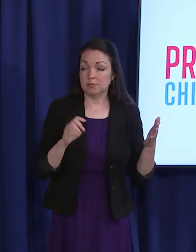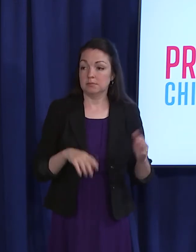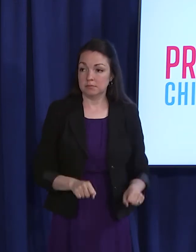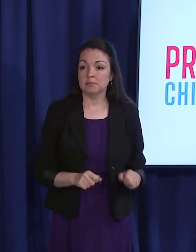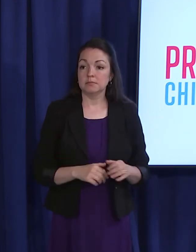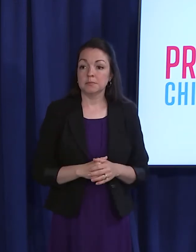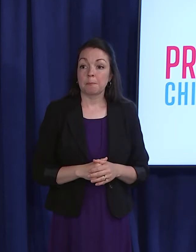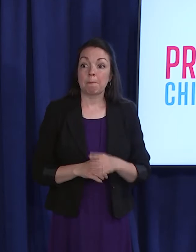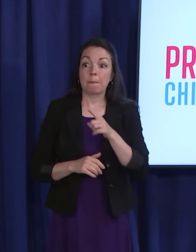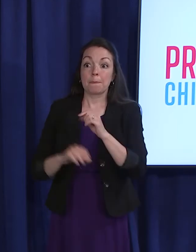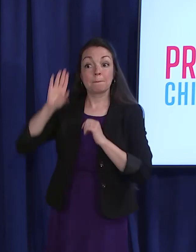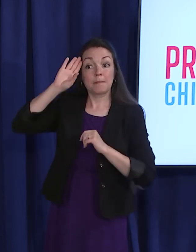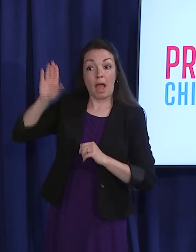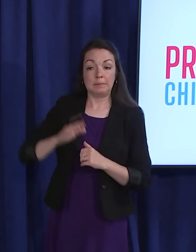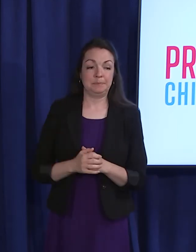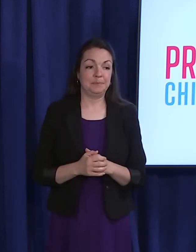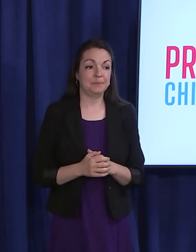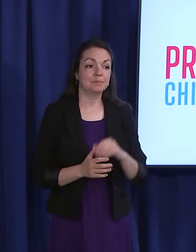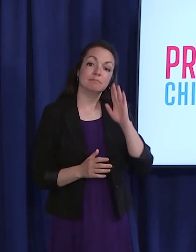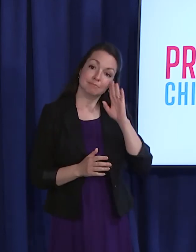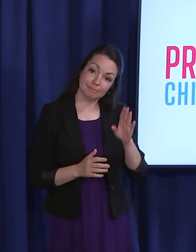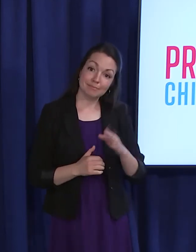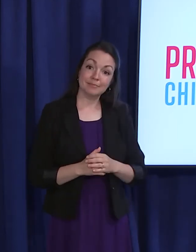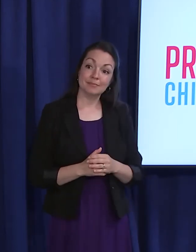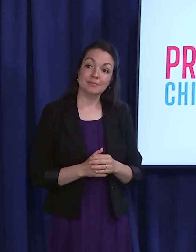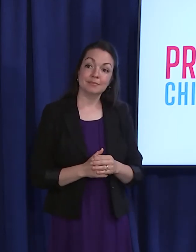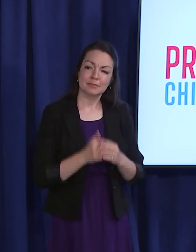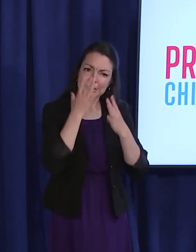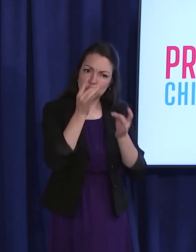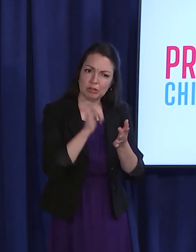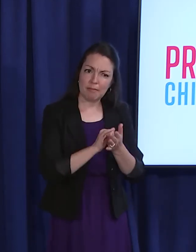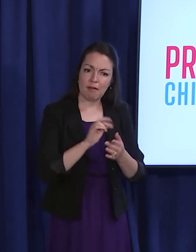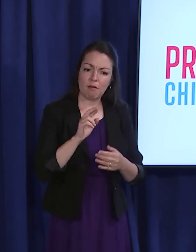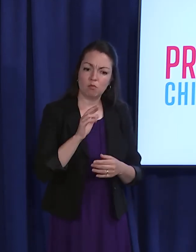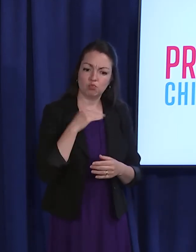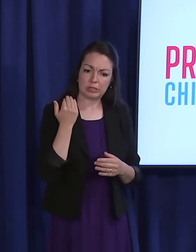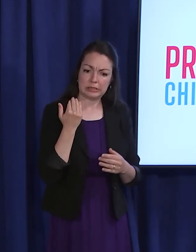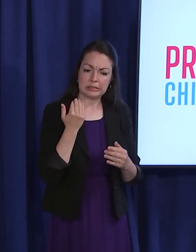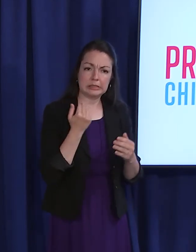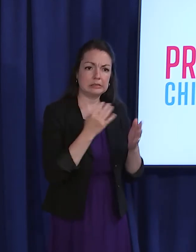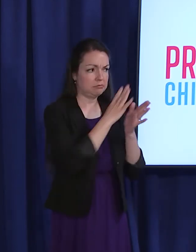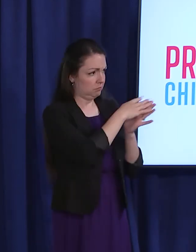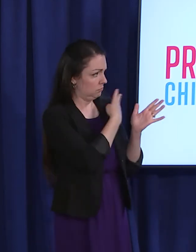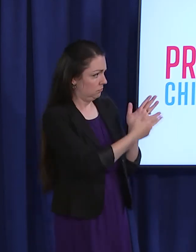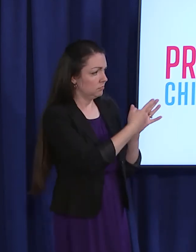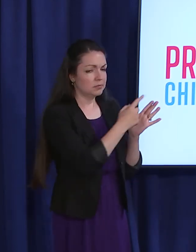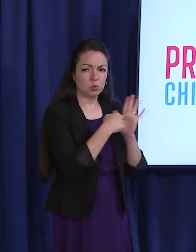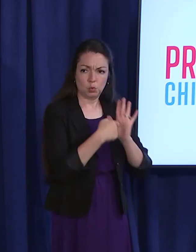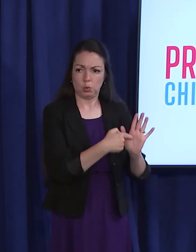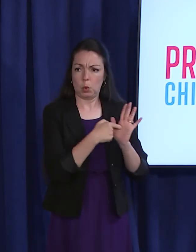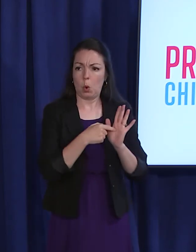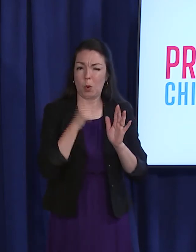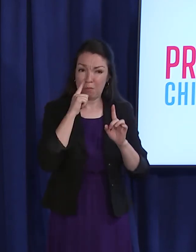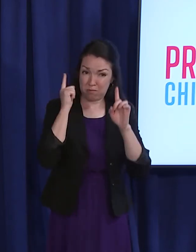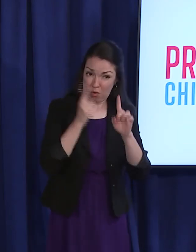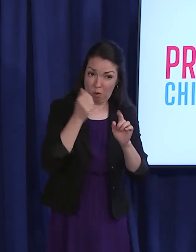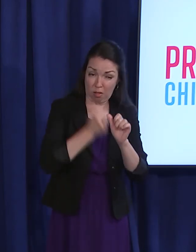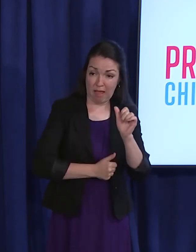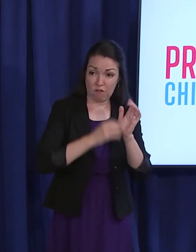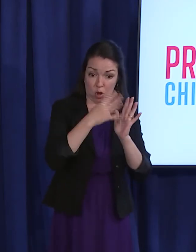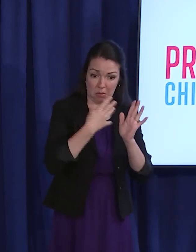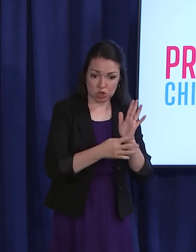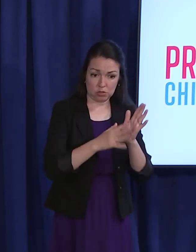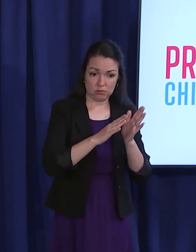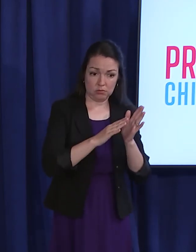Hi. Hi. I'm interested in that risk matrix illustration that you have. Yep. Is the goal to get every matrix into the